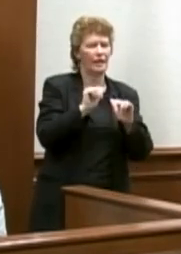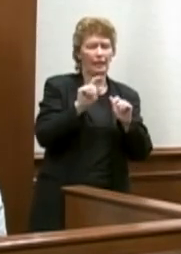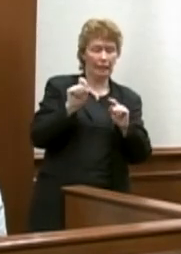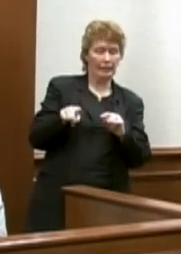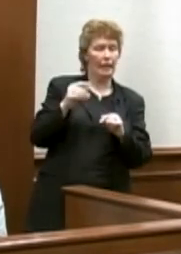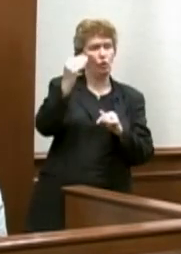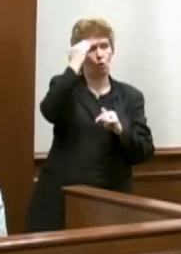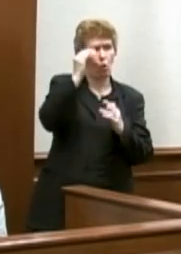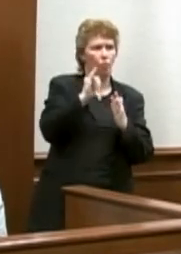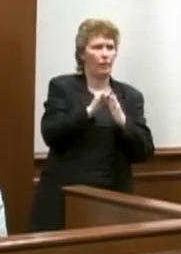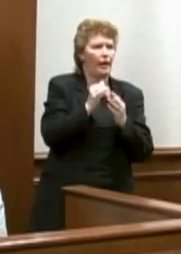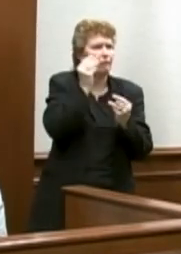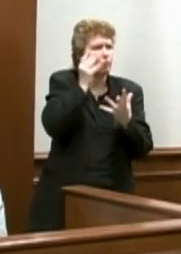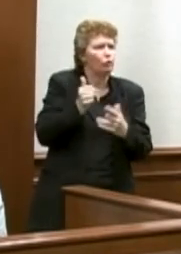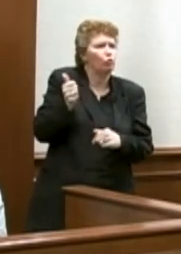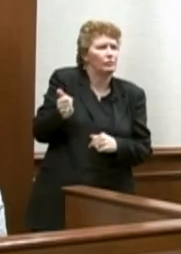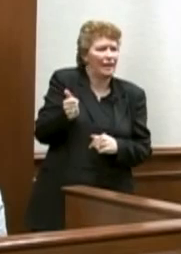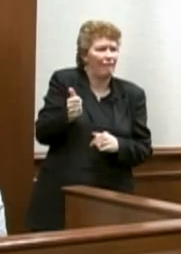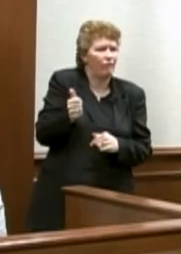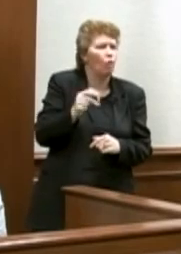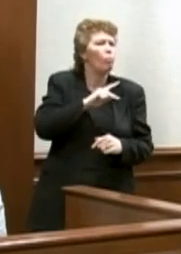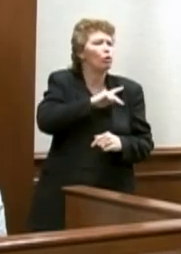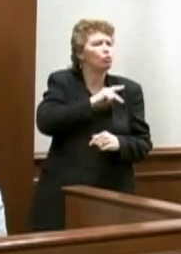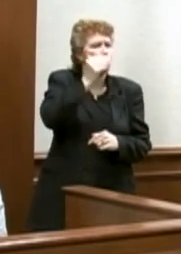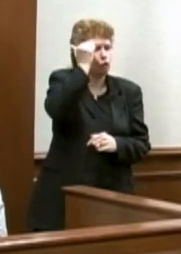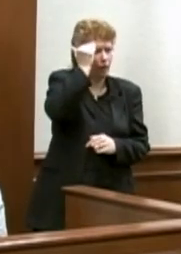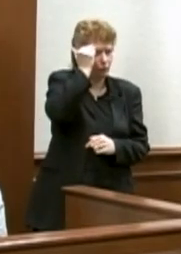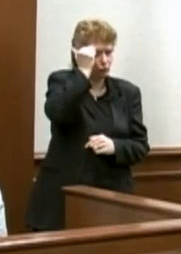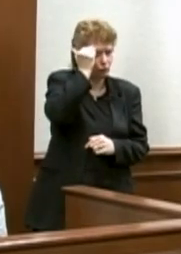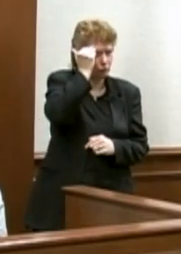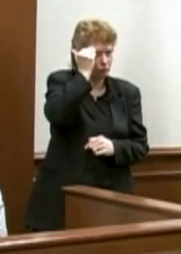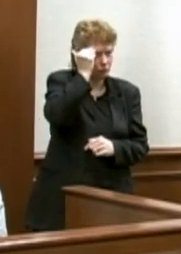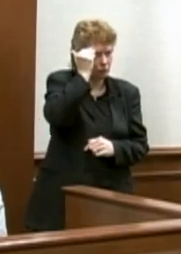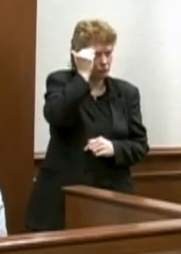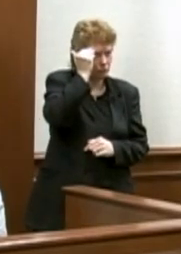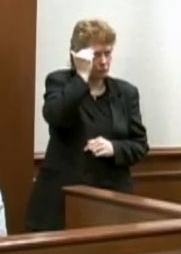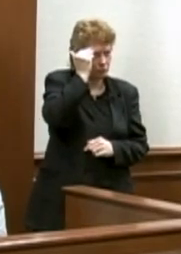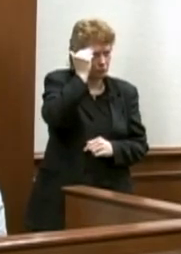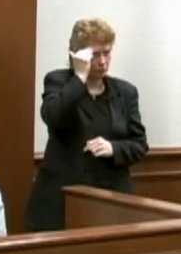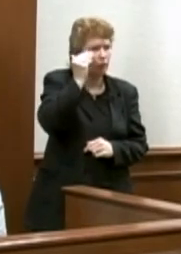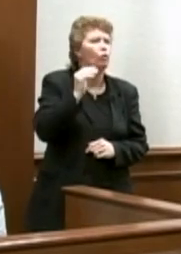Sustained. When was the next time you saw them together?